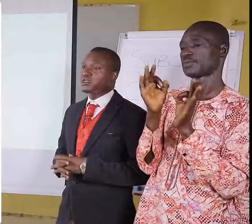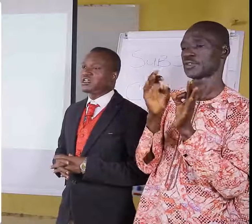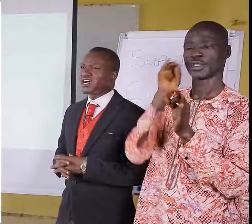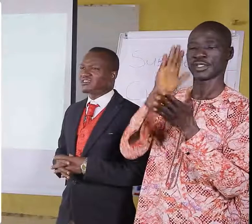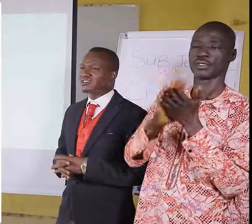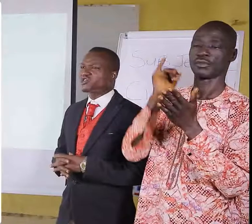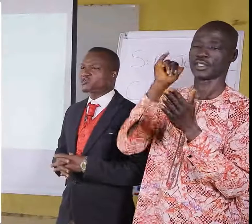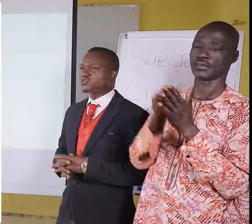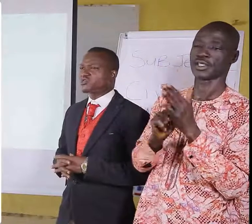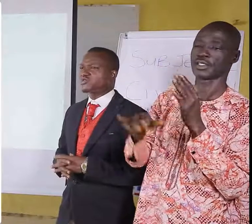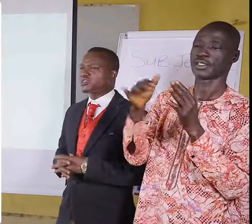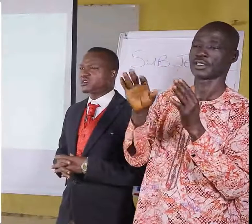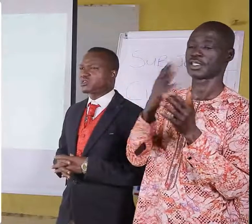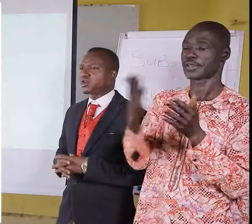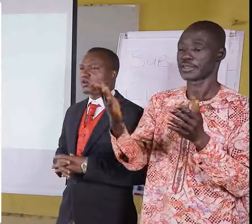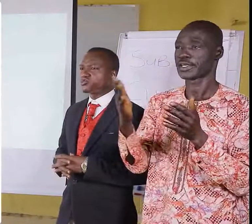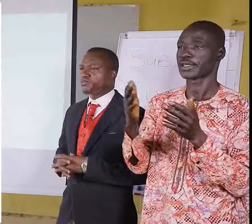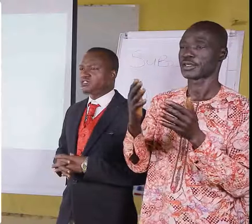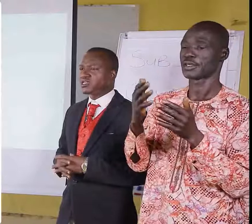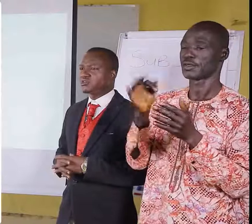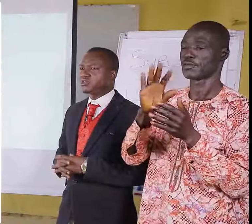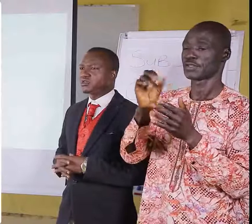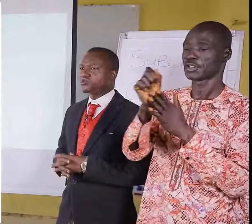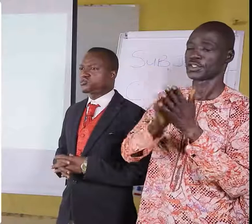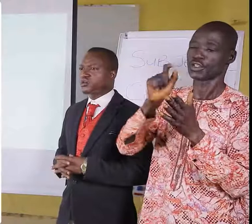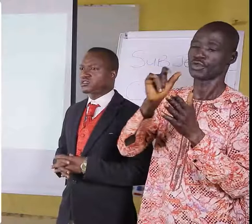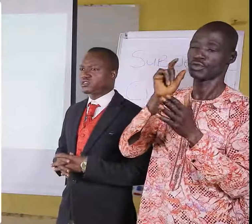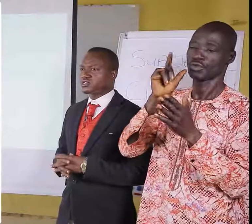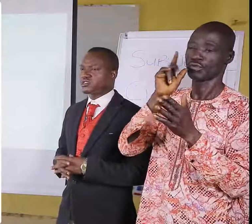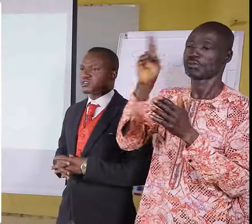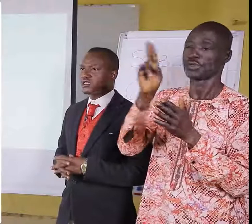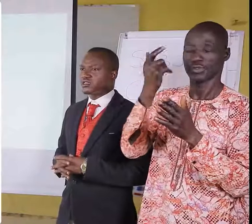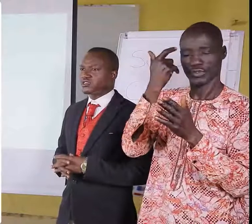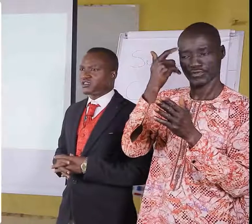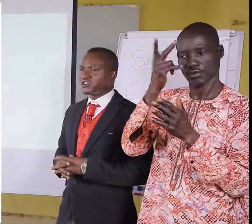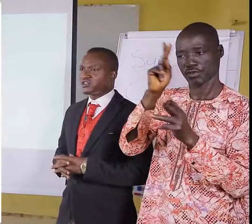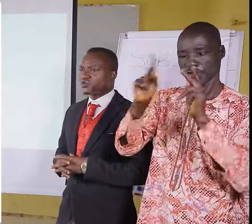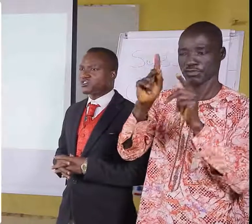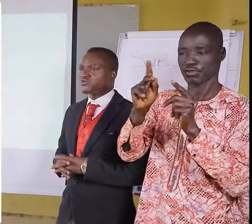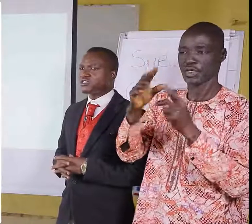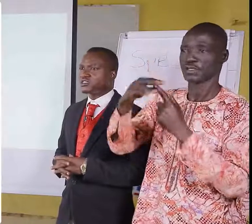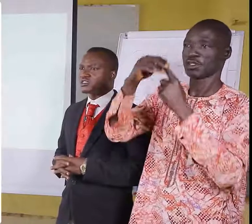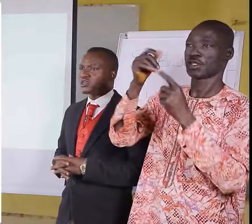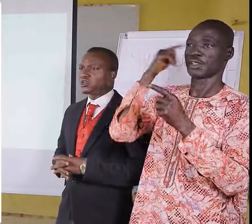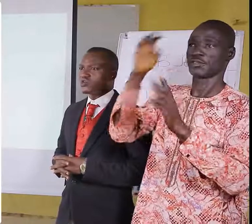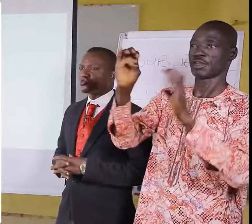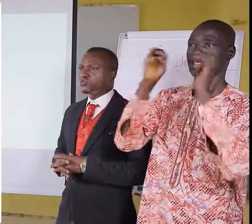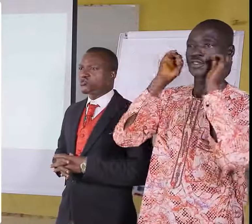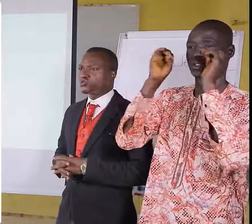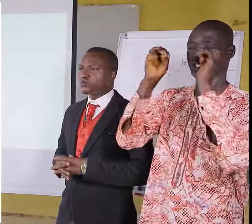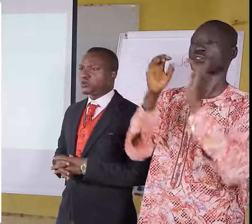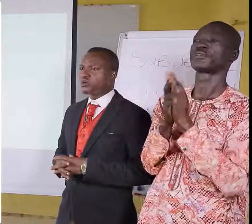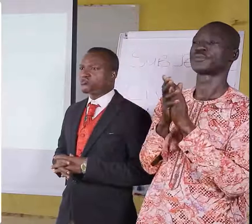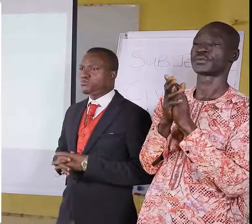believed that the resources of the state should be channeled towards citizens. That is, the resources of the state should